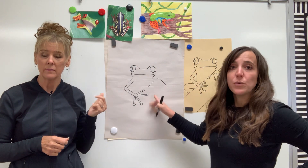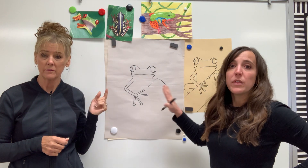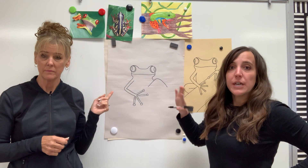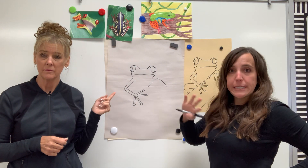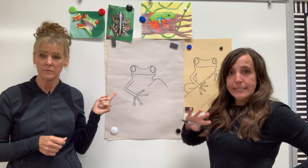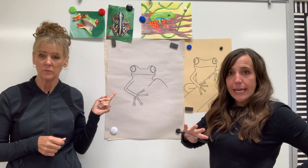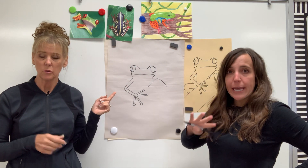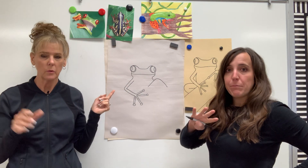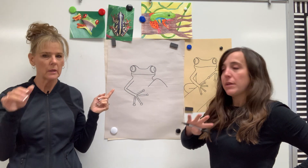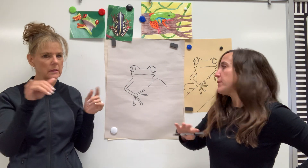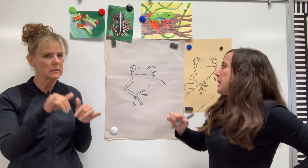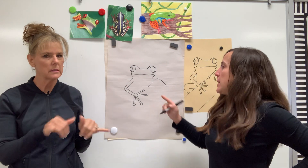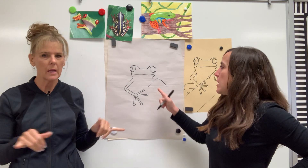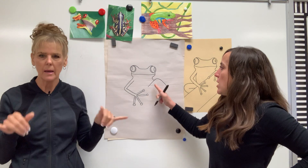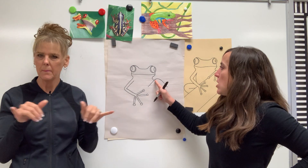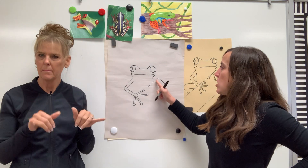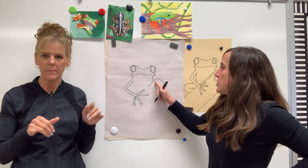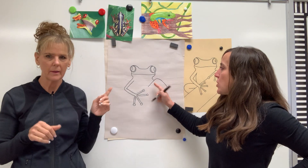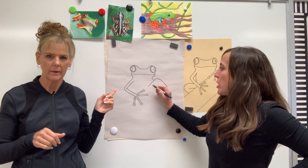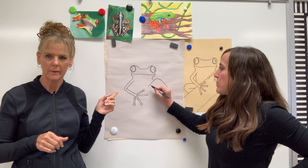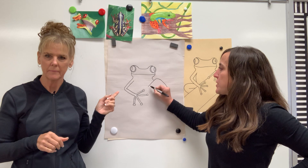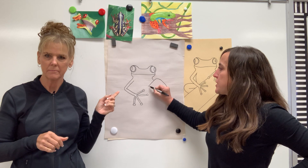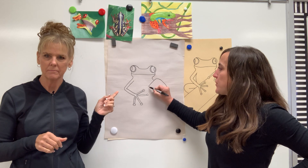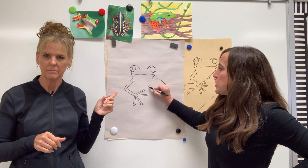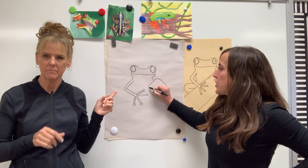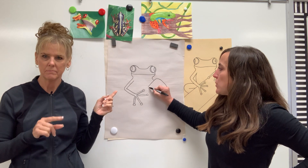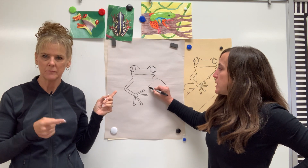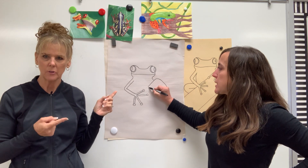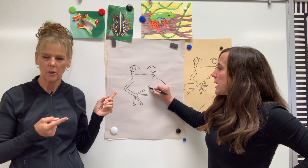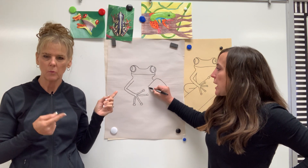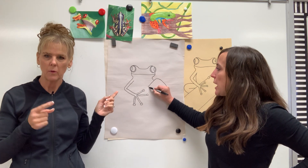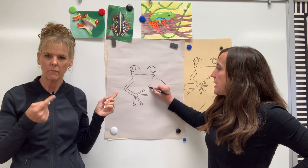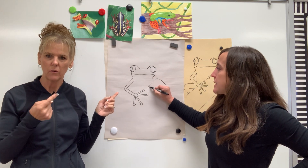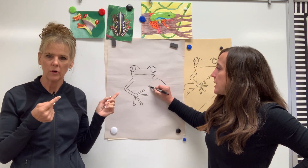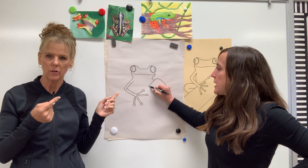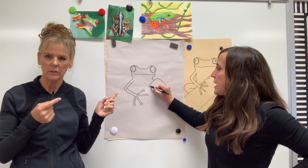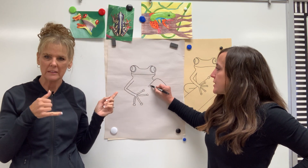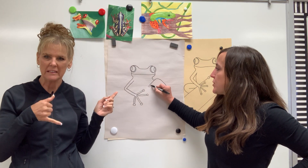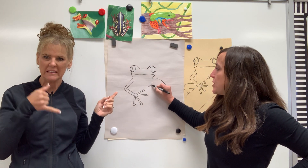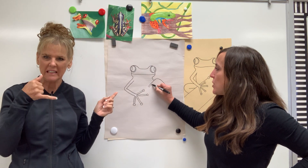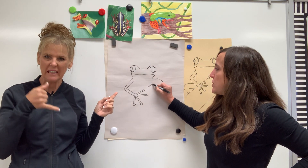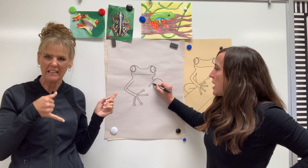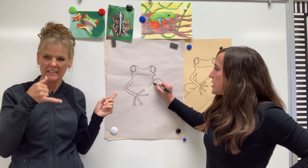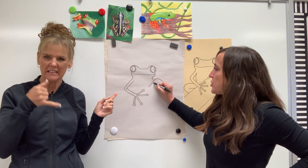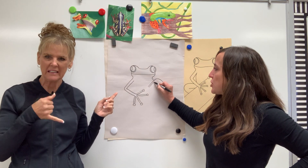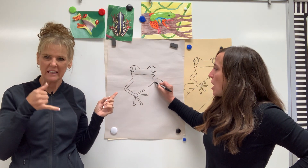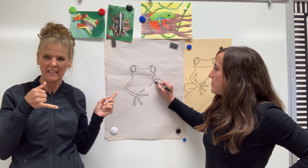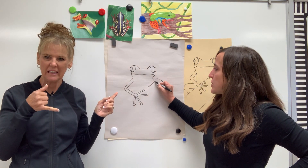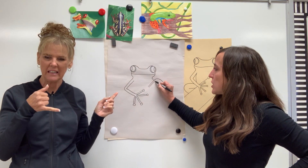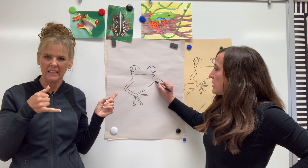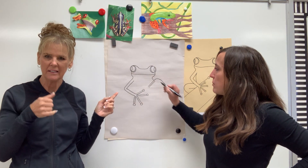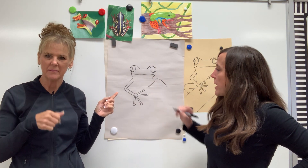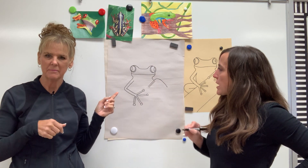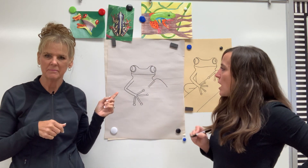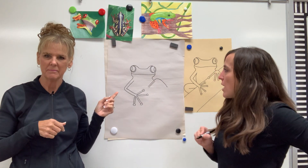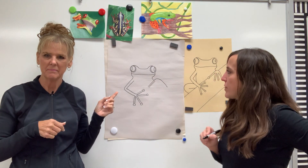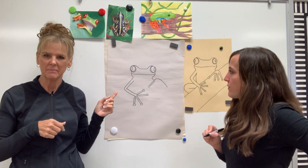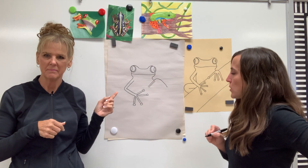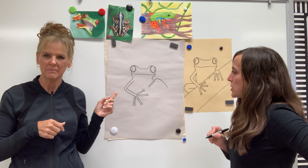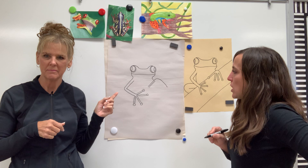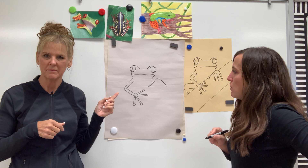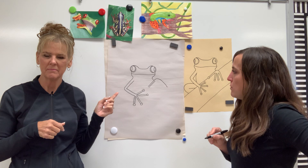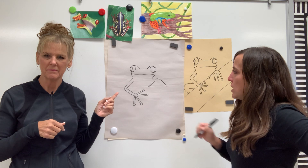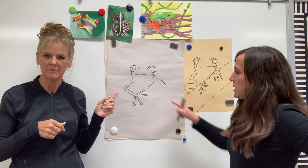gonna do the same thing. Starting with this first toe, skinny, skinny next to it, don't touch. I'm just gonna make